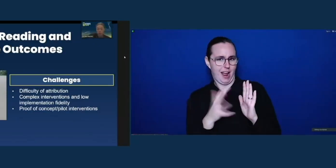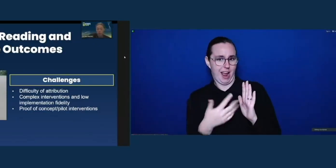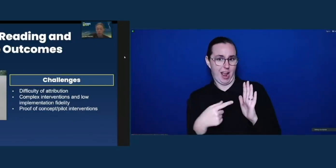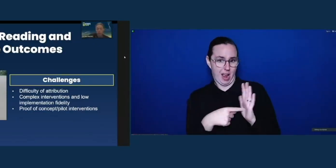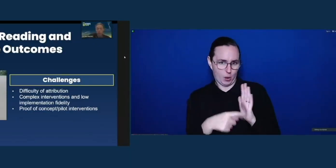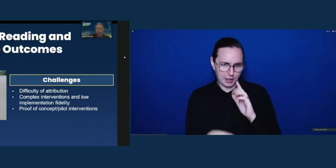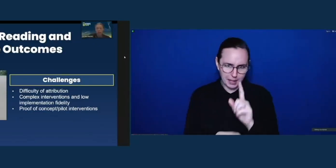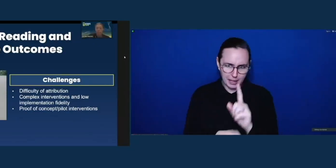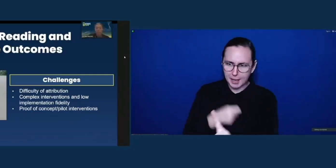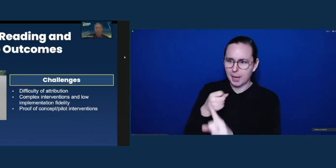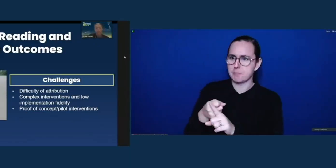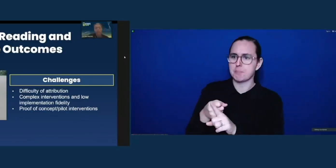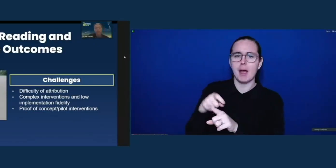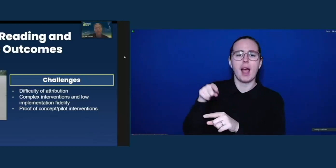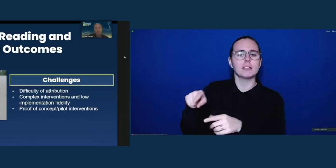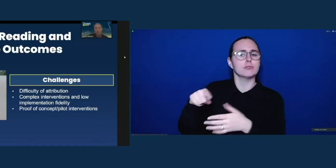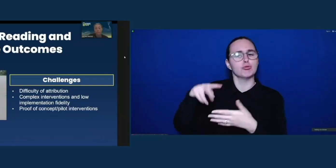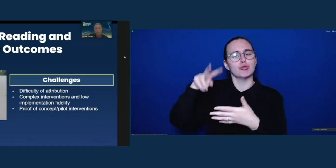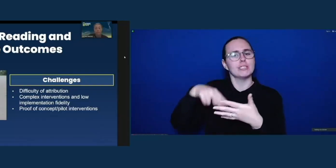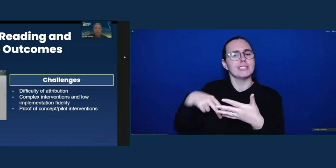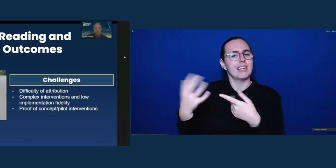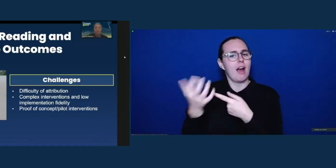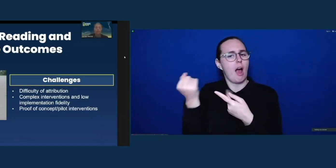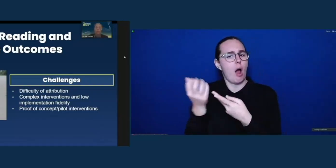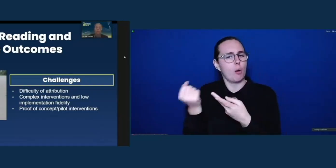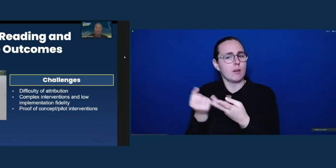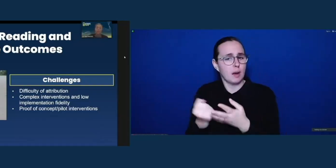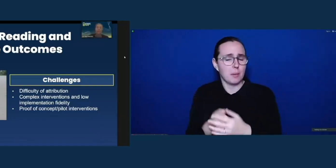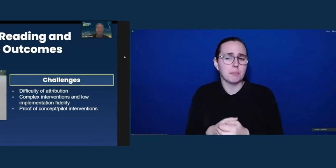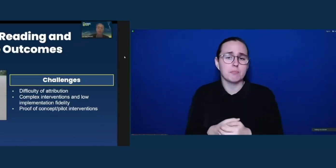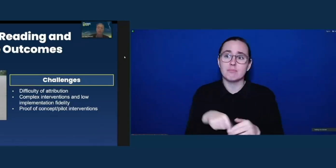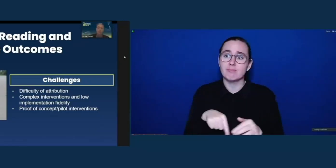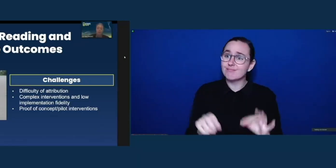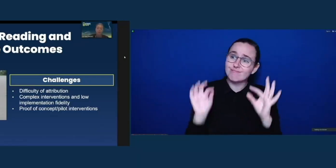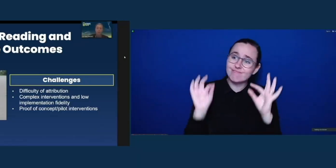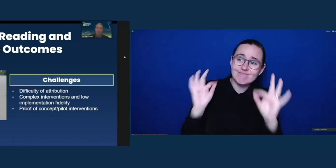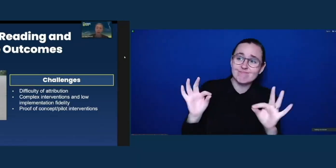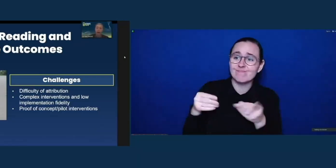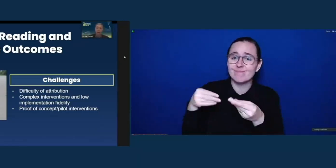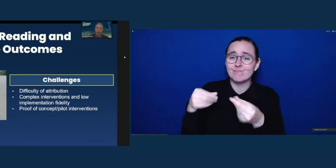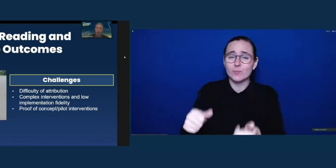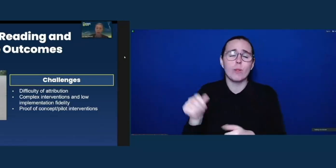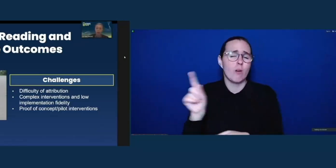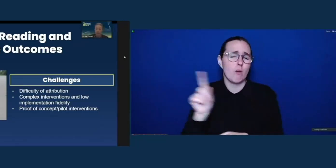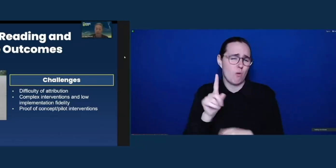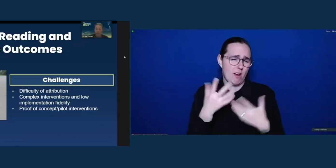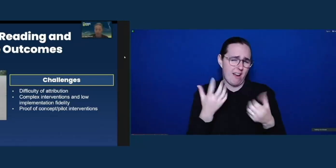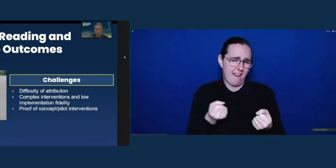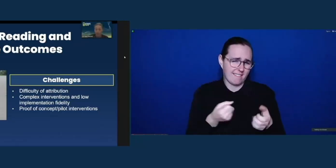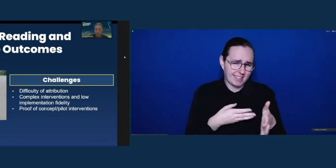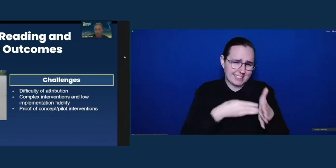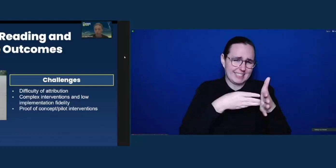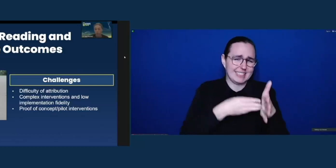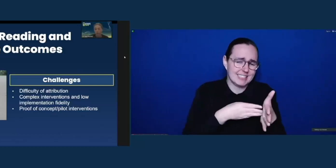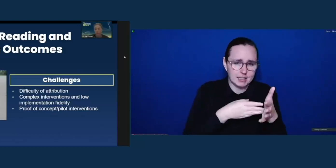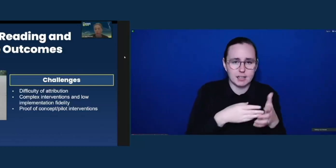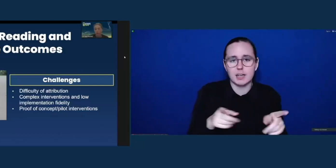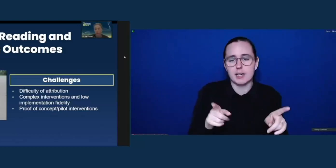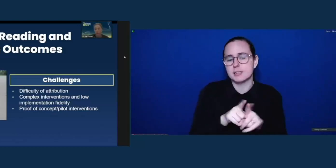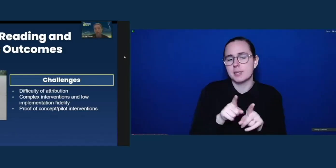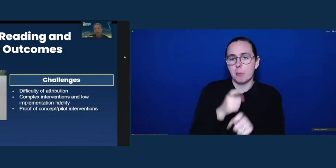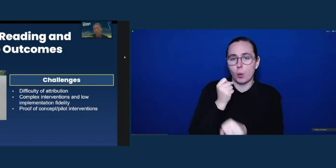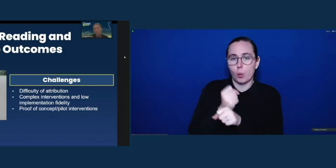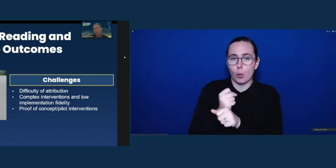some challenges. There is difficulty of attribution, especially when we worked with populations without a comparison group, which we did